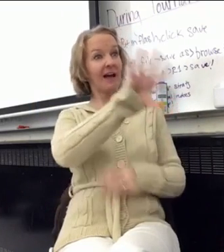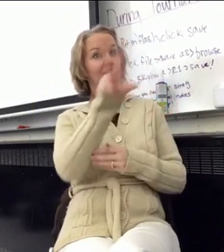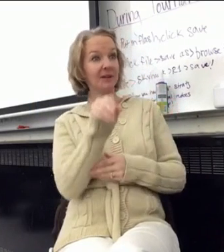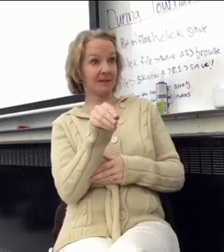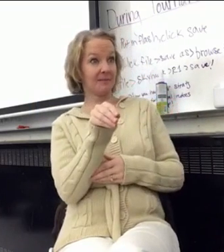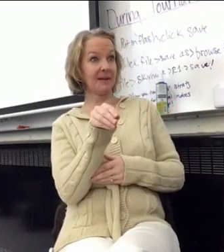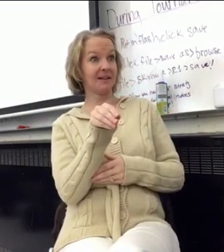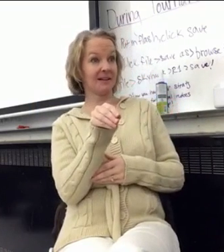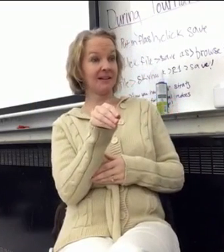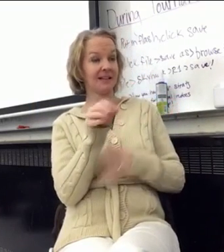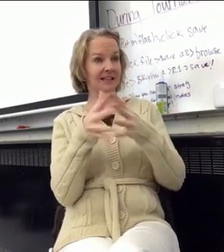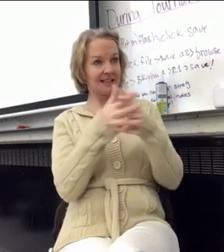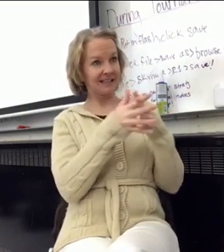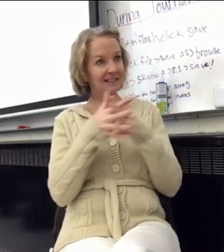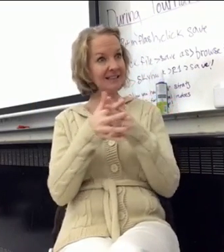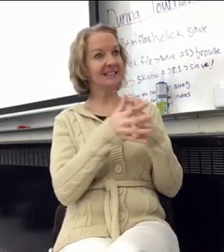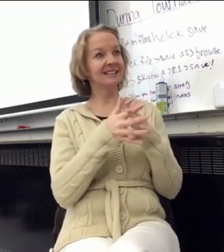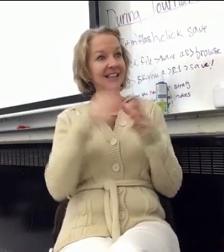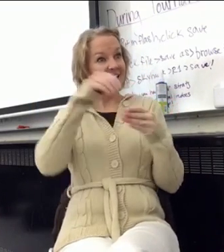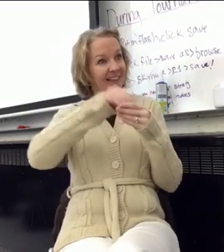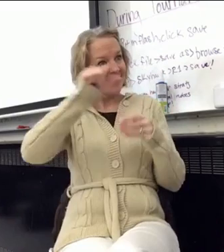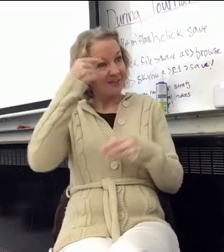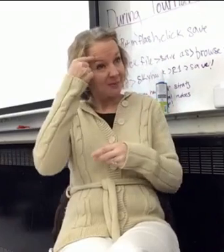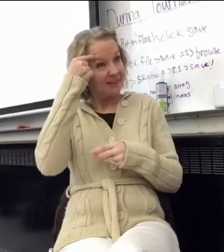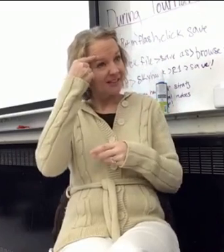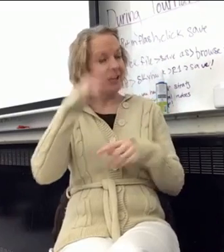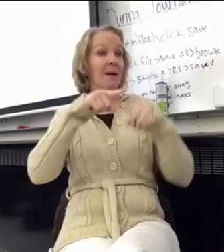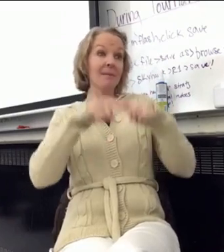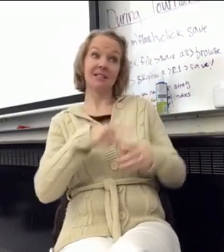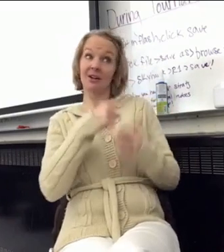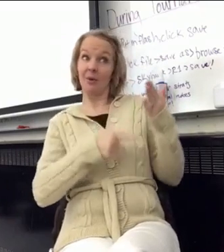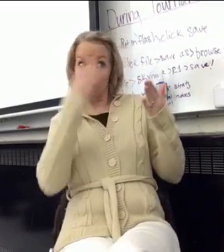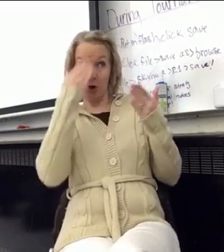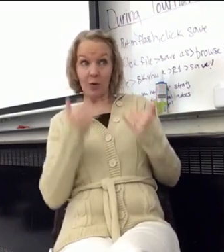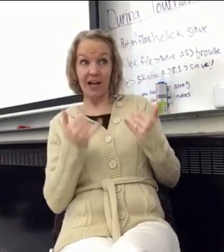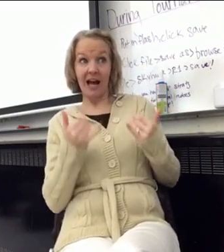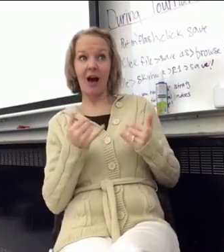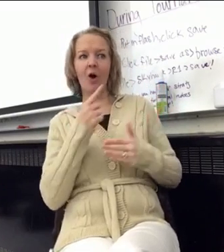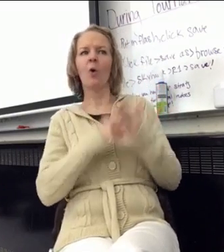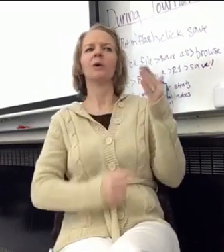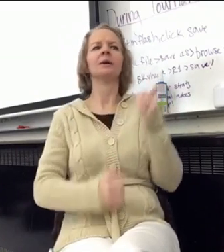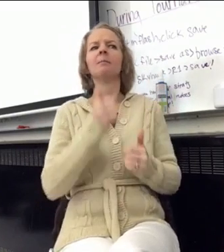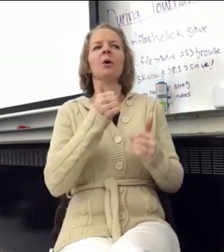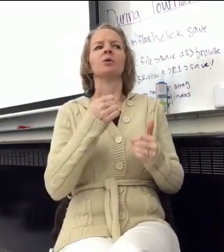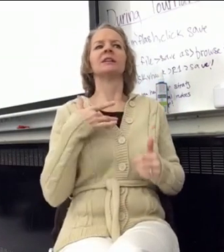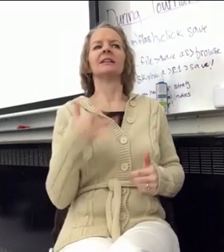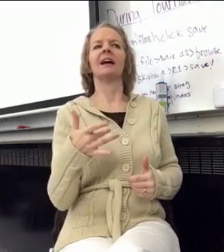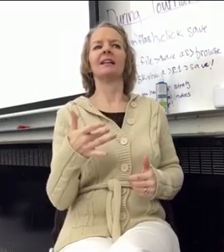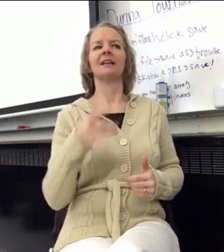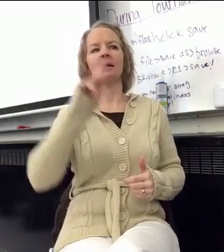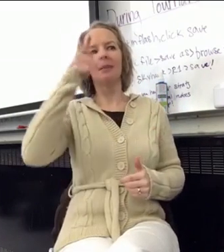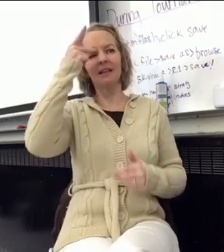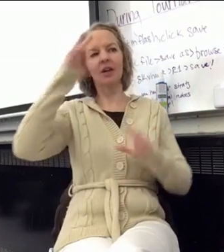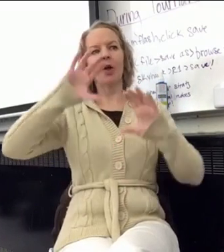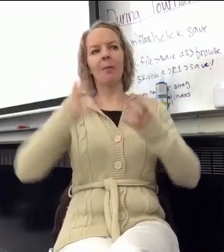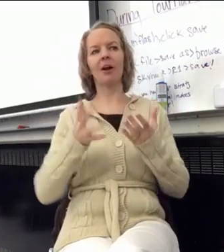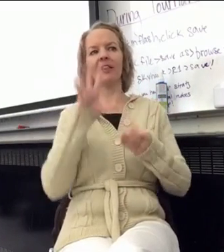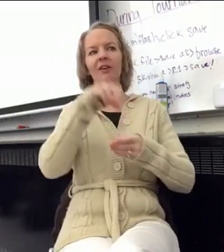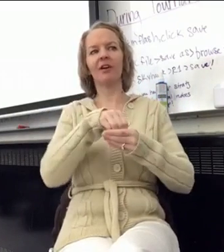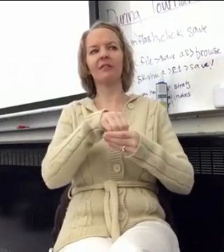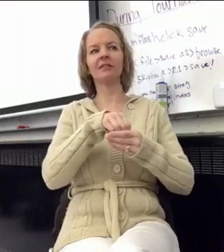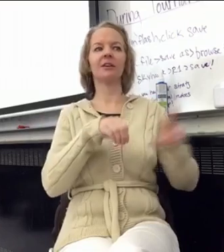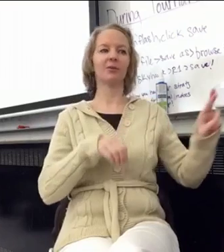Americans in their government. Based on what we know so far, what is the most likely political party that they're going to be a part of?